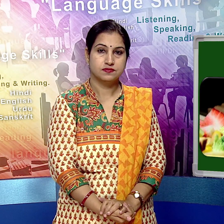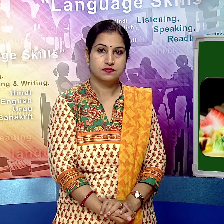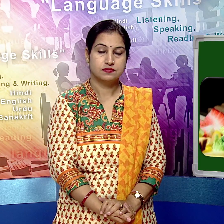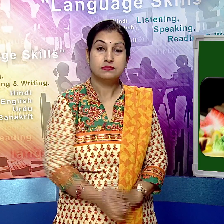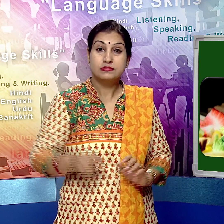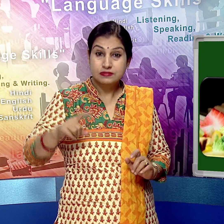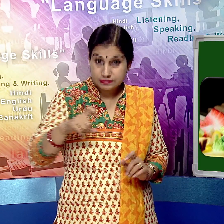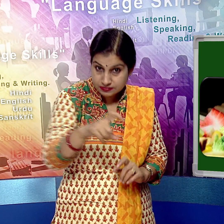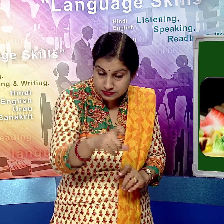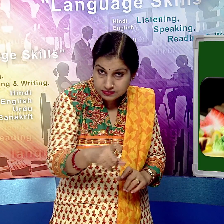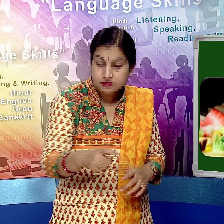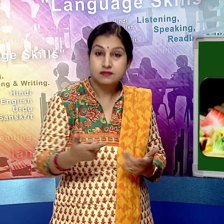Insects and rodents like rat,